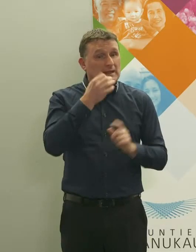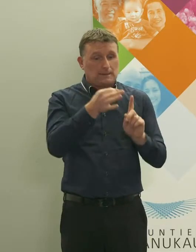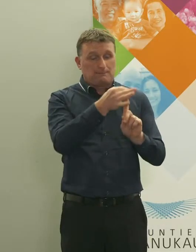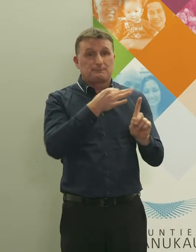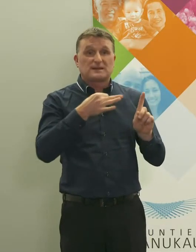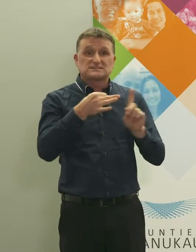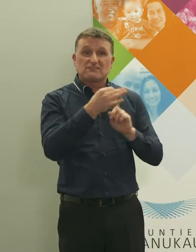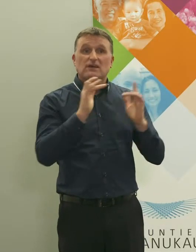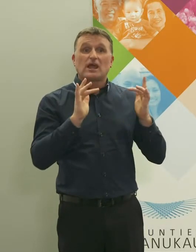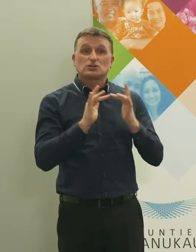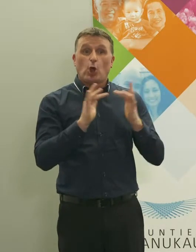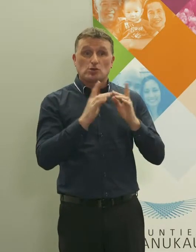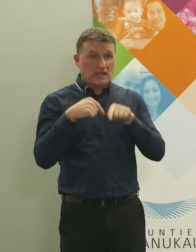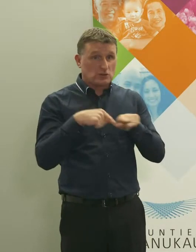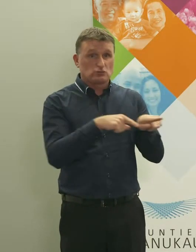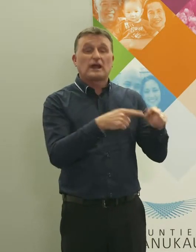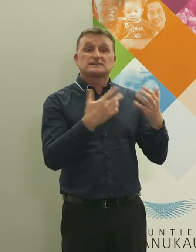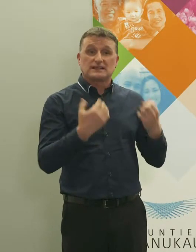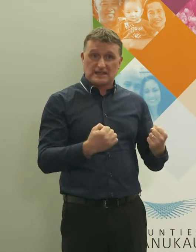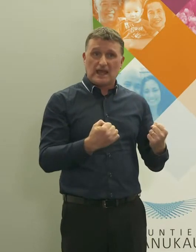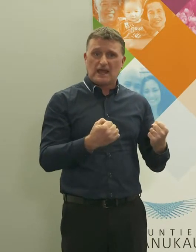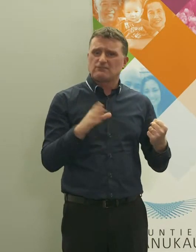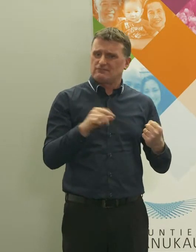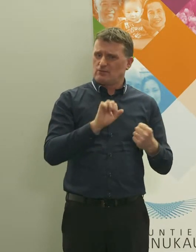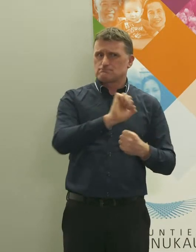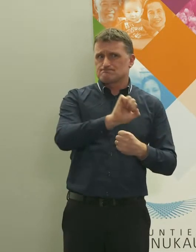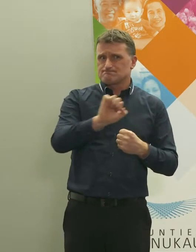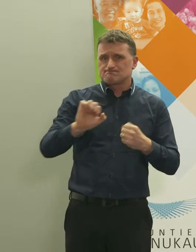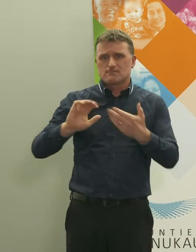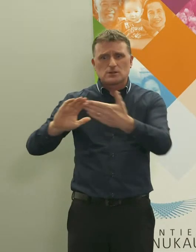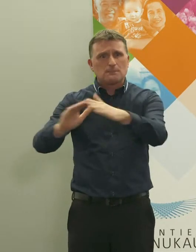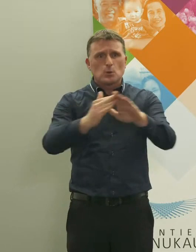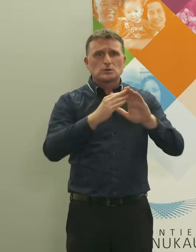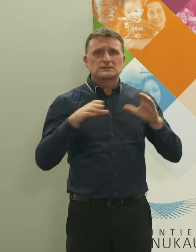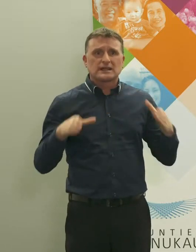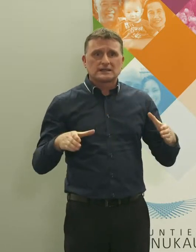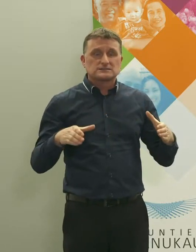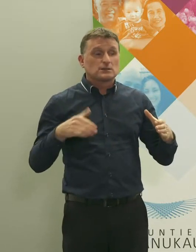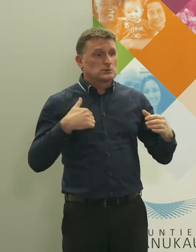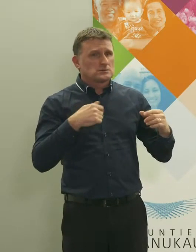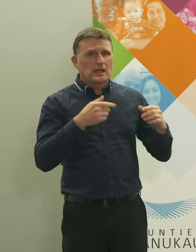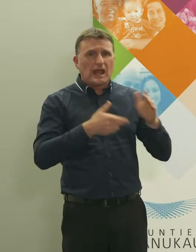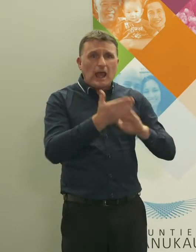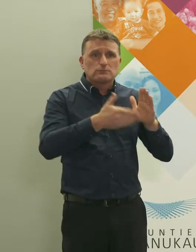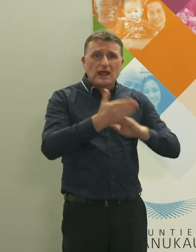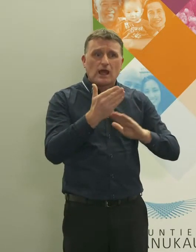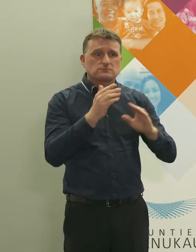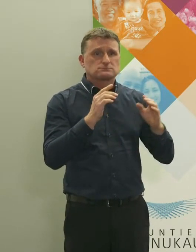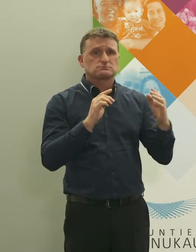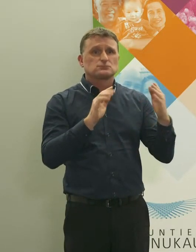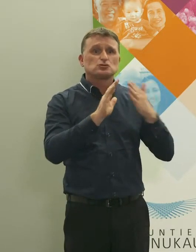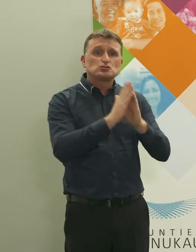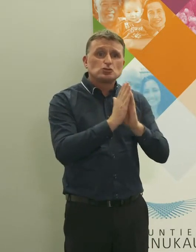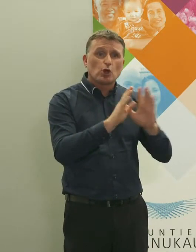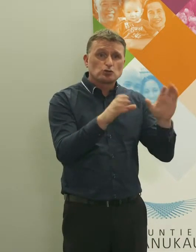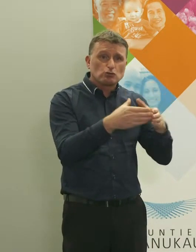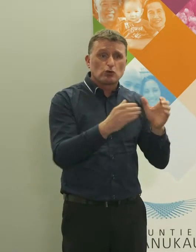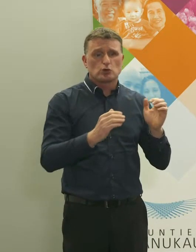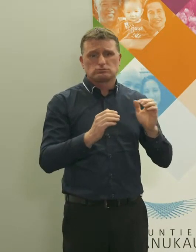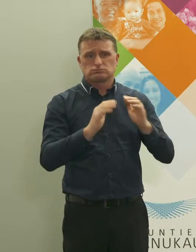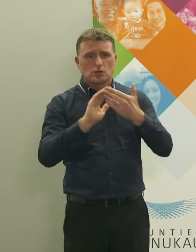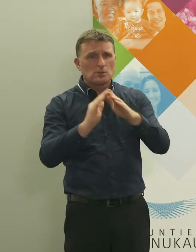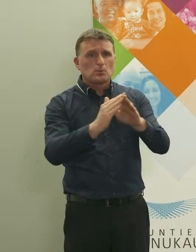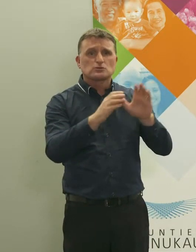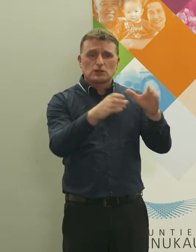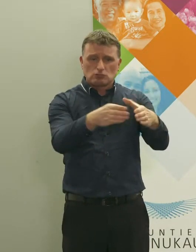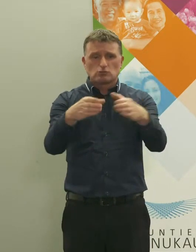with cases from these communities, talking to cases, to families, to churches, to make sure that they